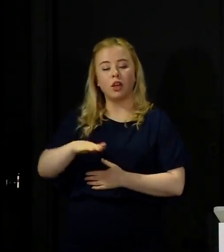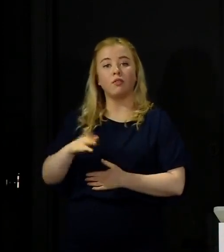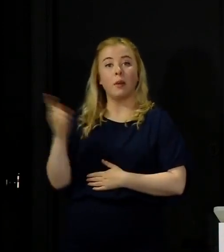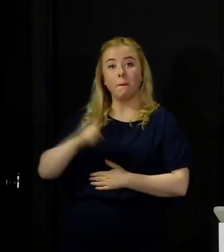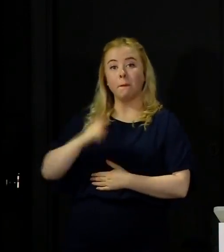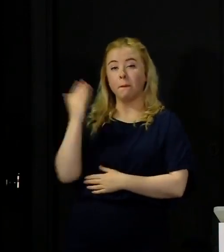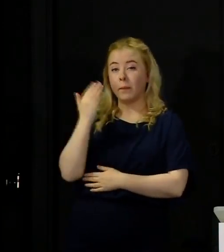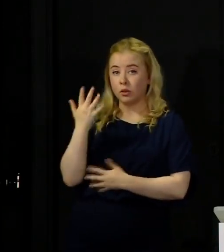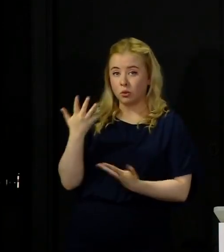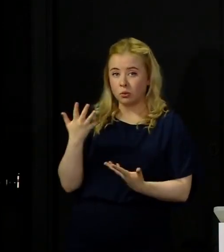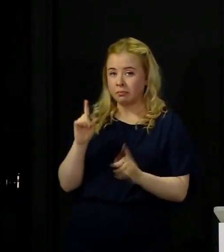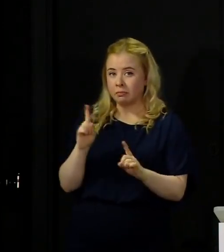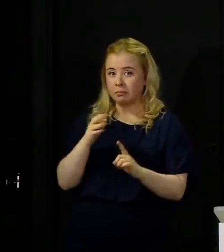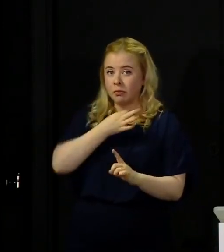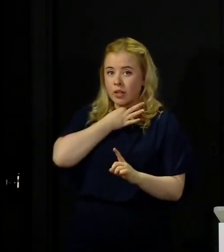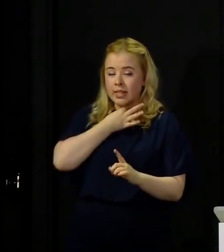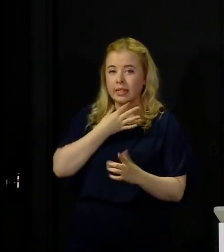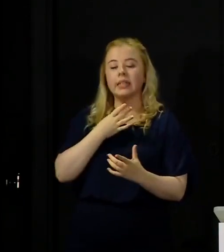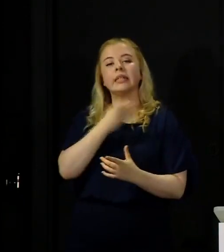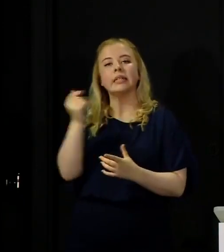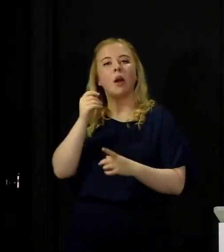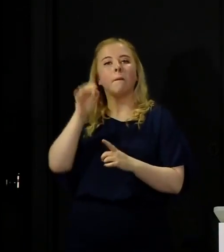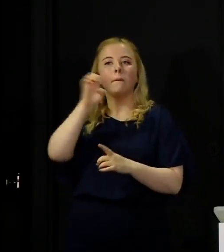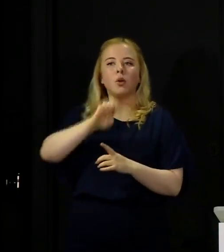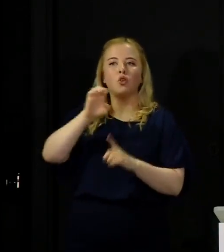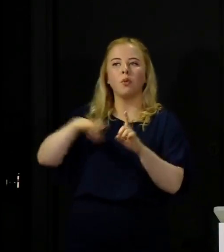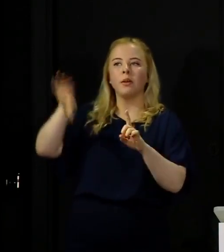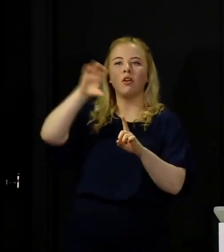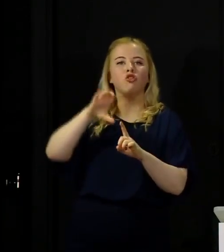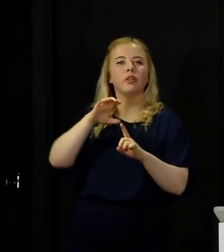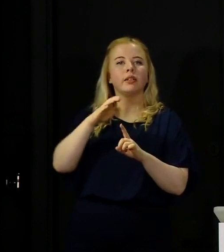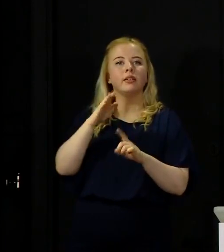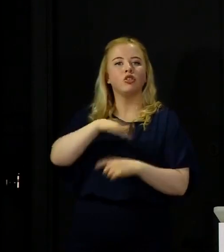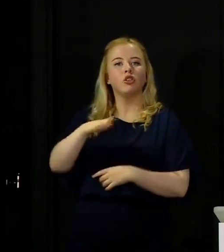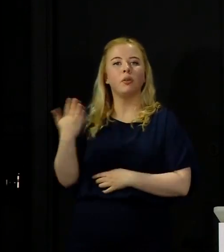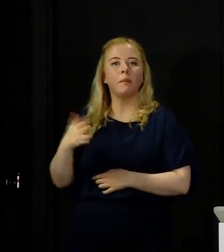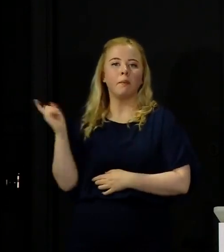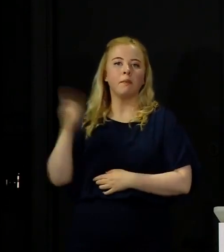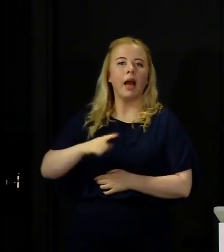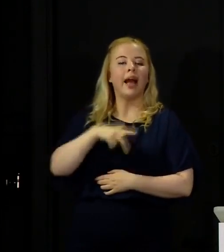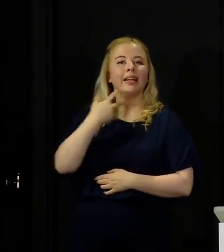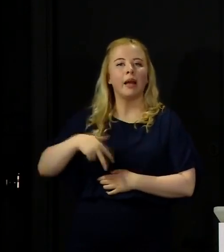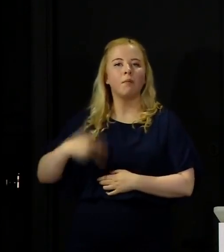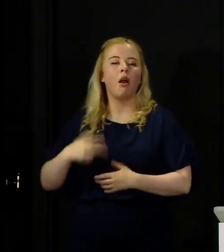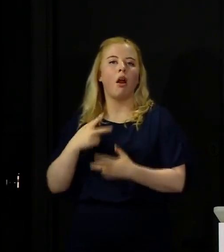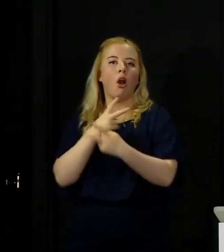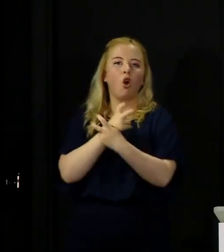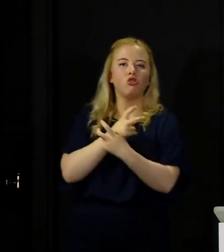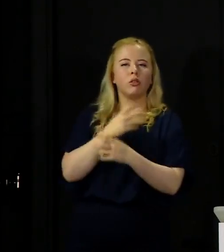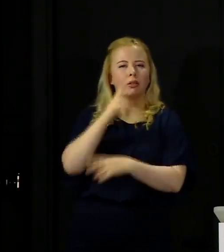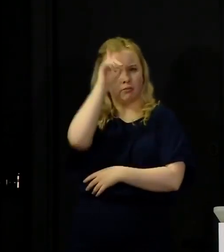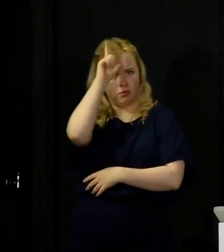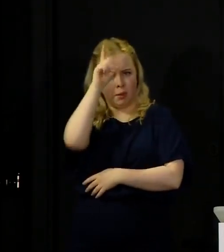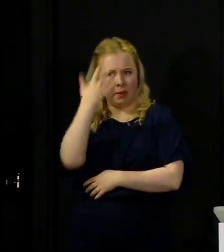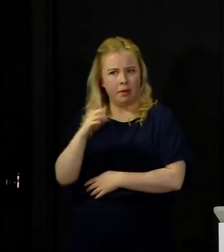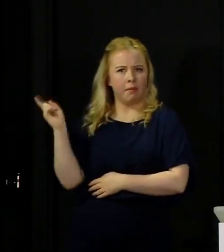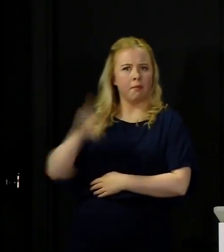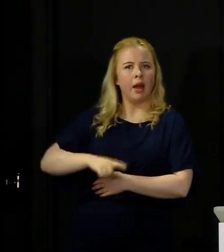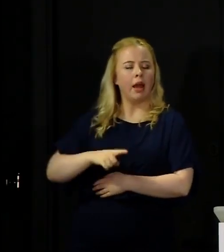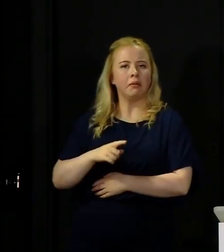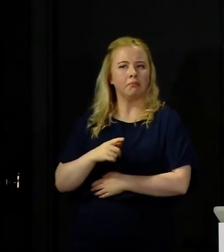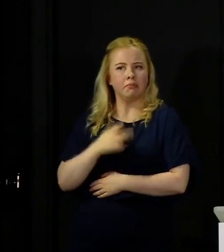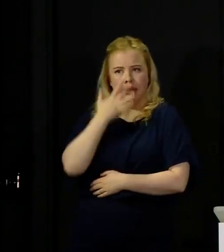returning to schools? In some countries in Europe, kids have gone back, in Denmark, Austria and Germany, and it doesn't seem to have led